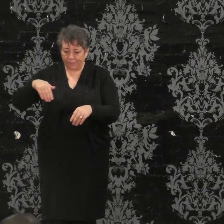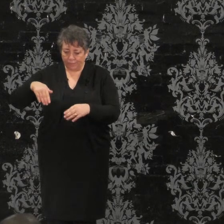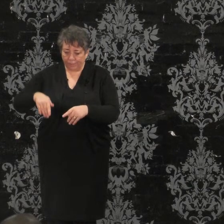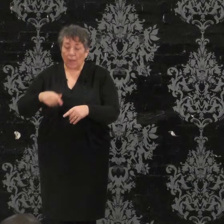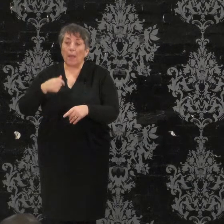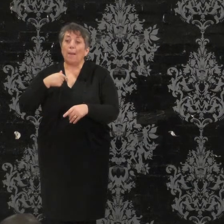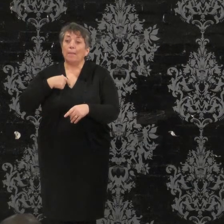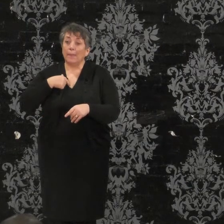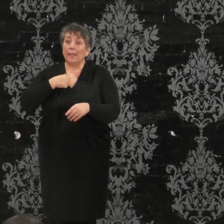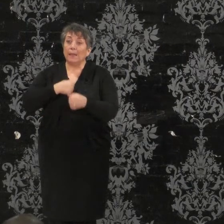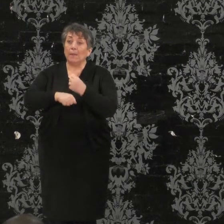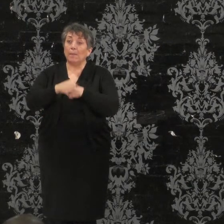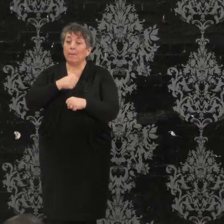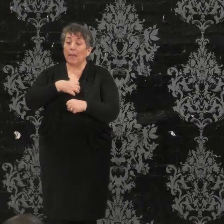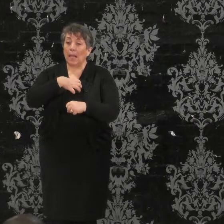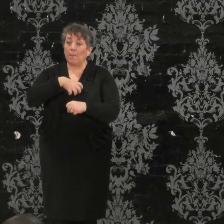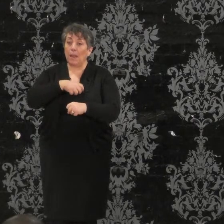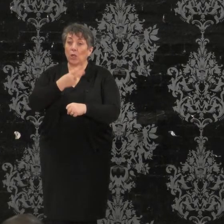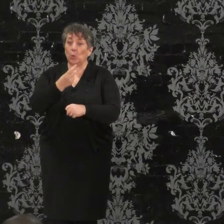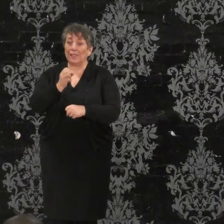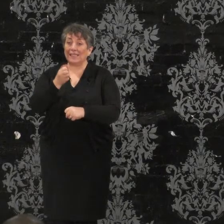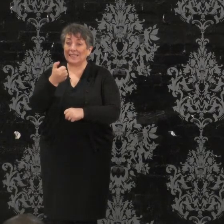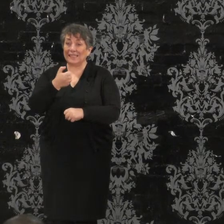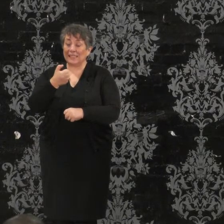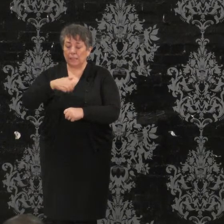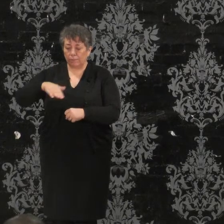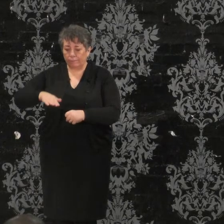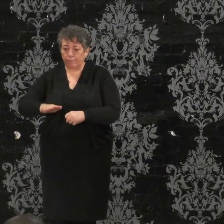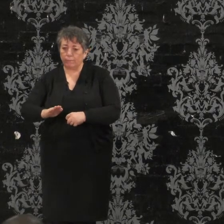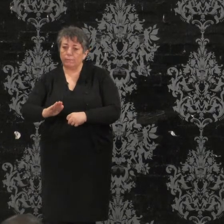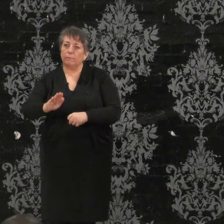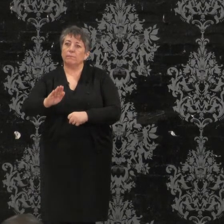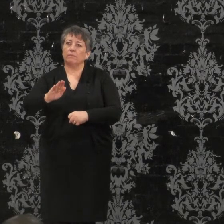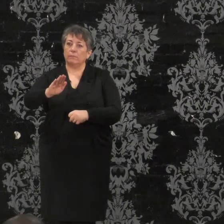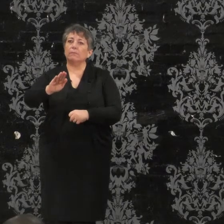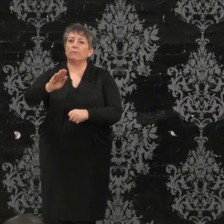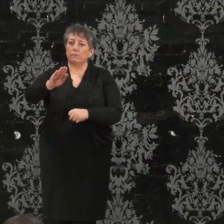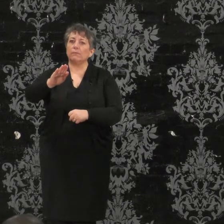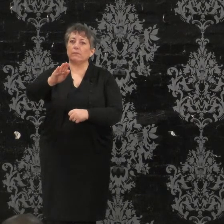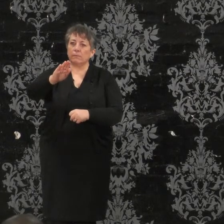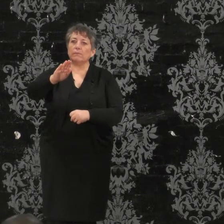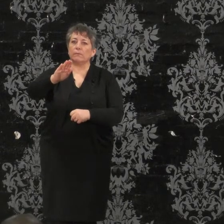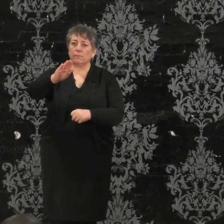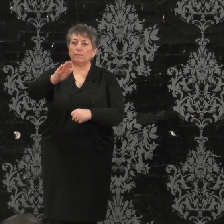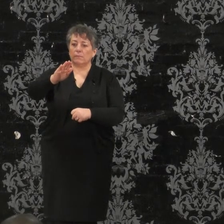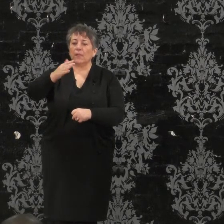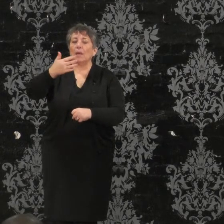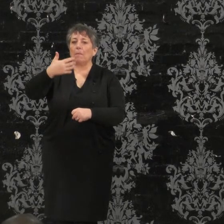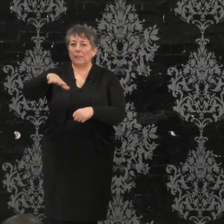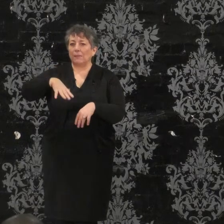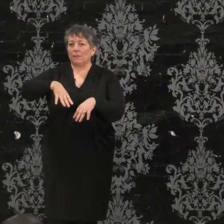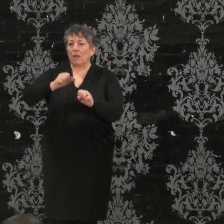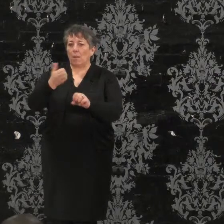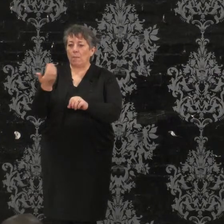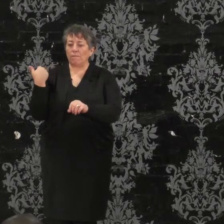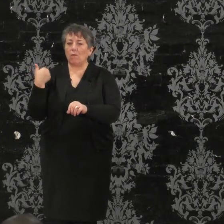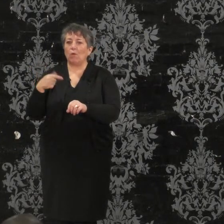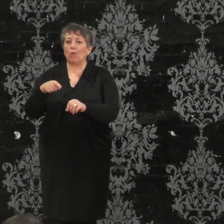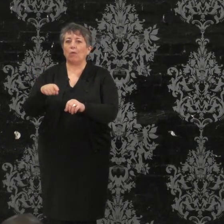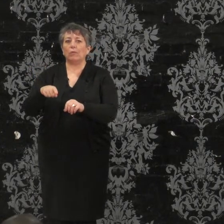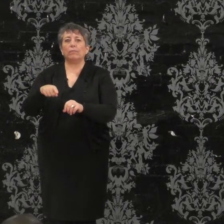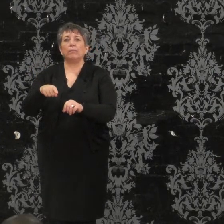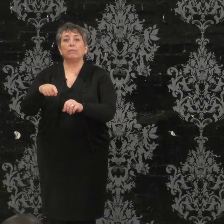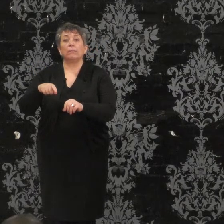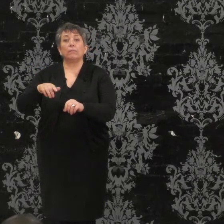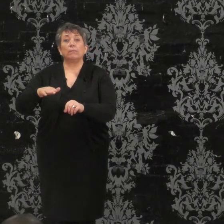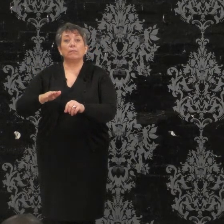had already been well established. The widespread public view is that violent crime has continued to